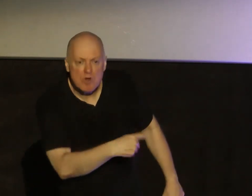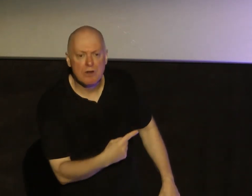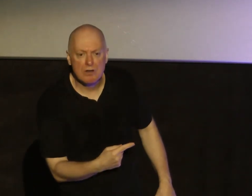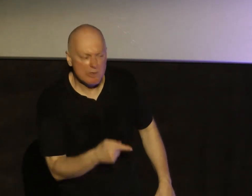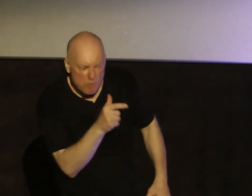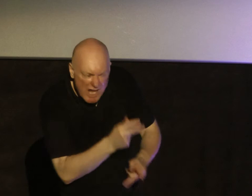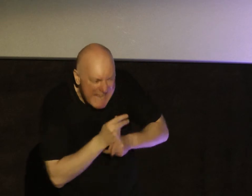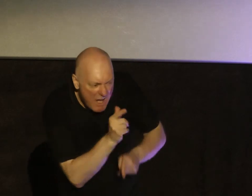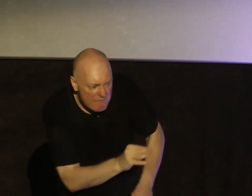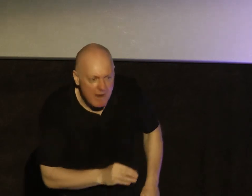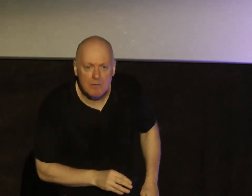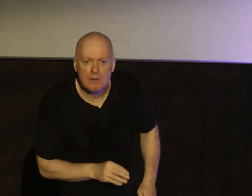of Joseph. What is Jacob saying?